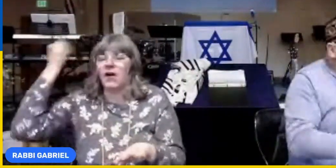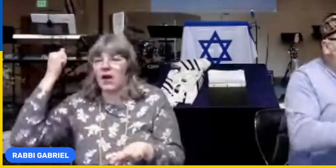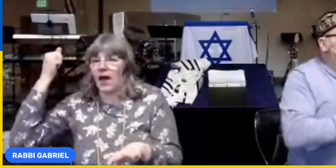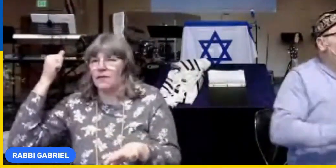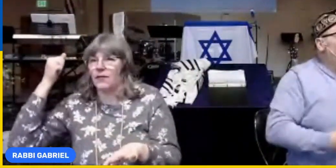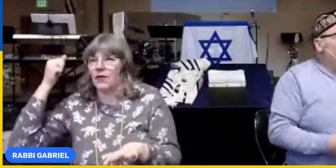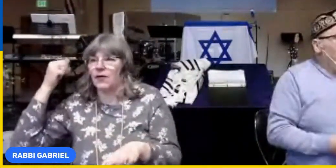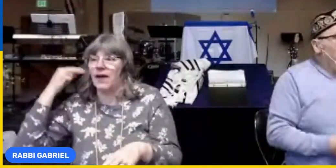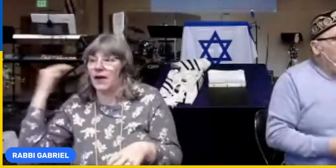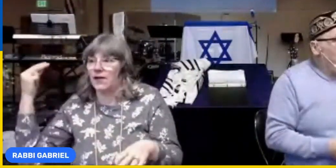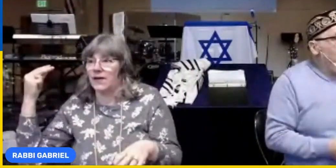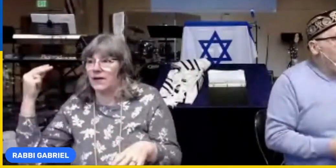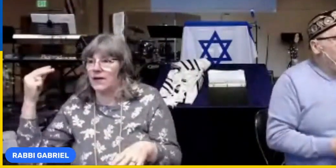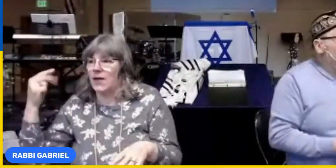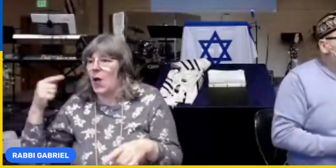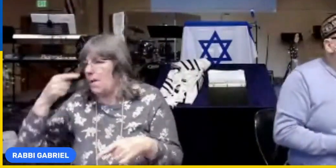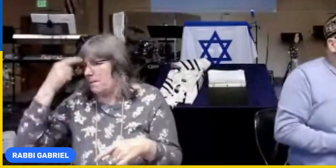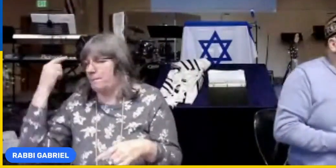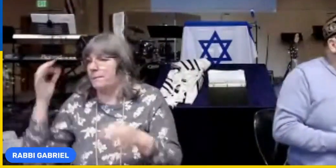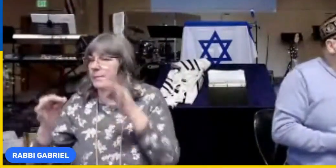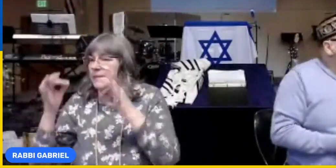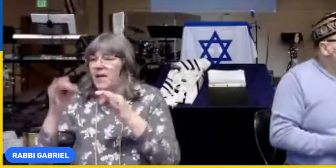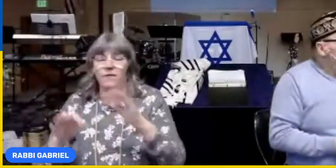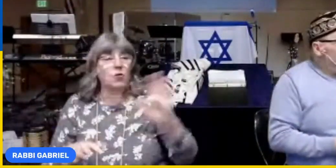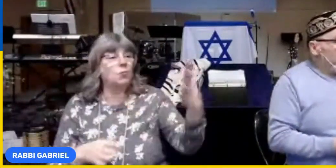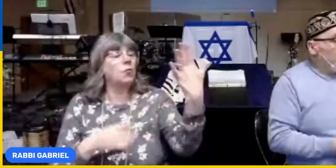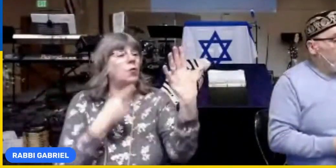be blessed in what he does.